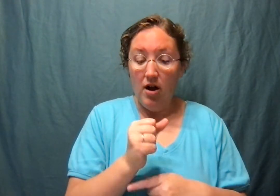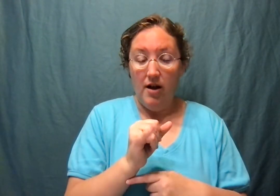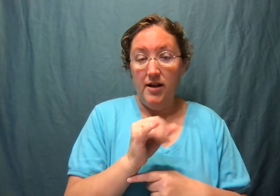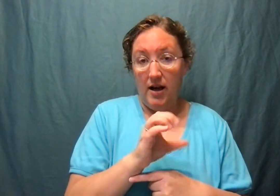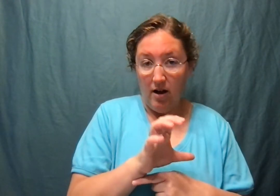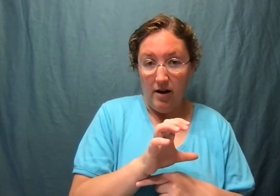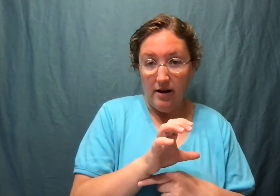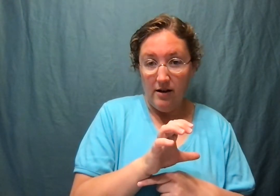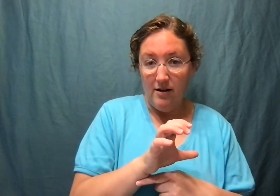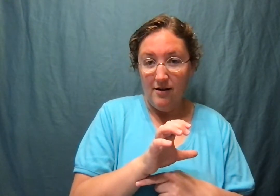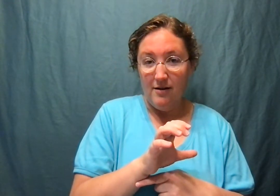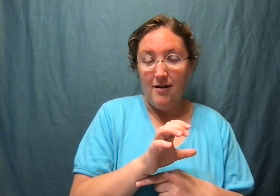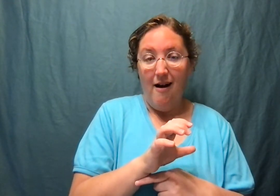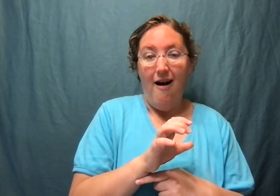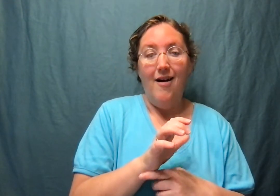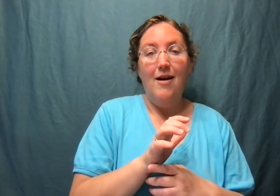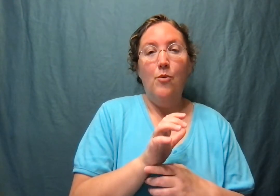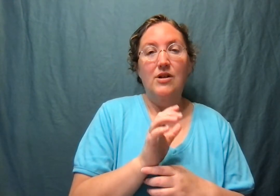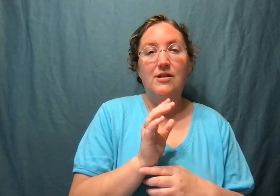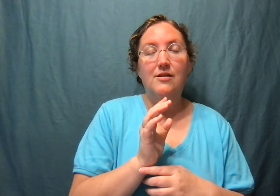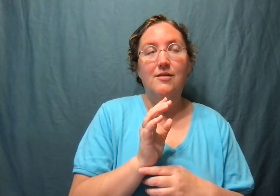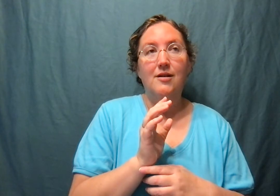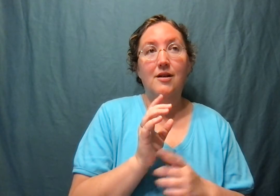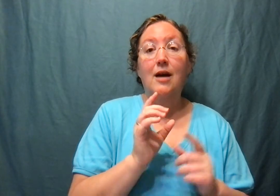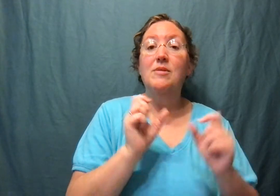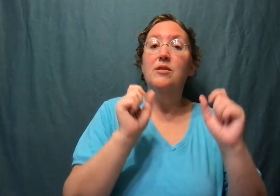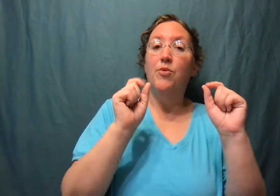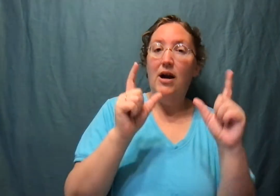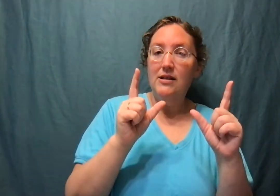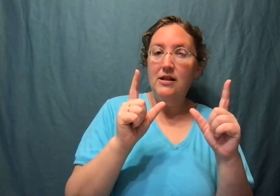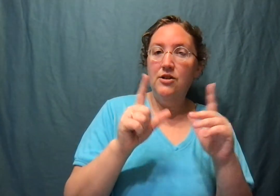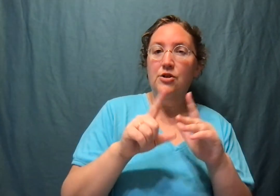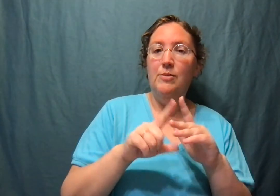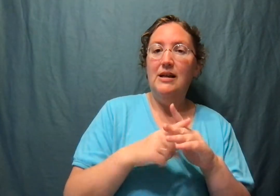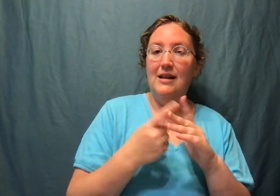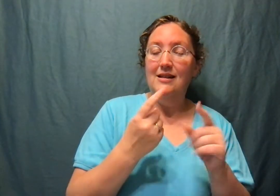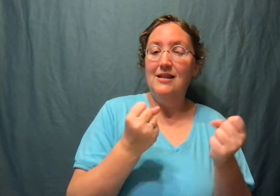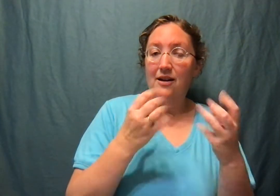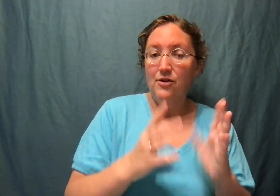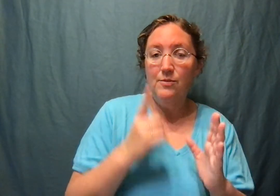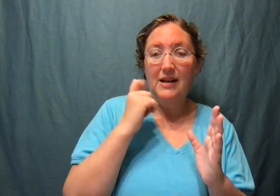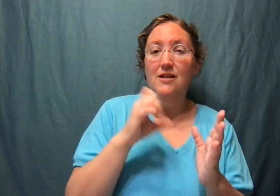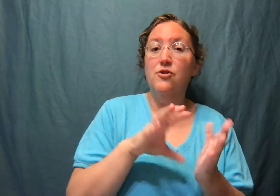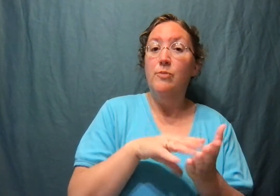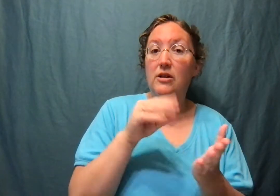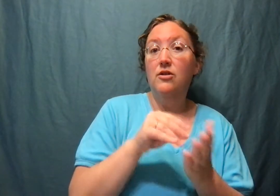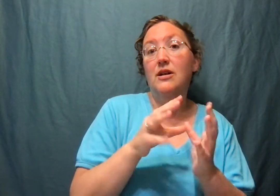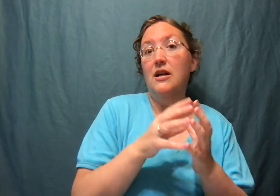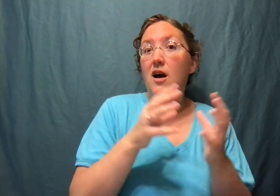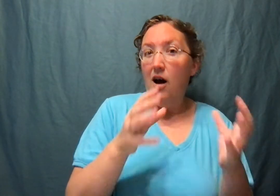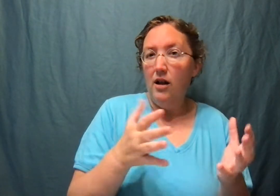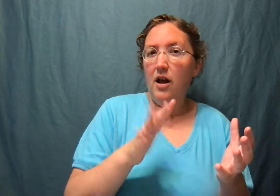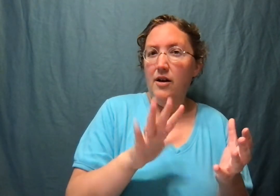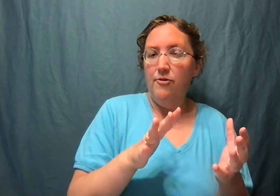not iconic, which can be surprising to beginning signers because you've been learning a lot of